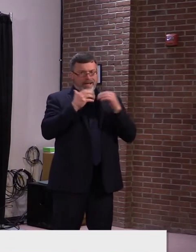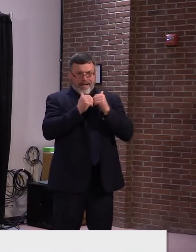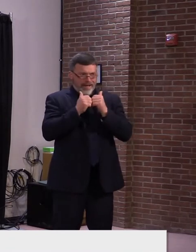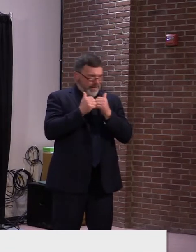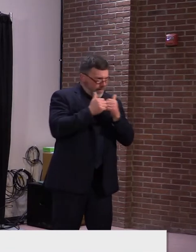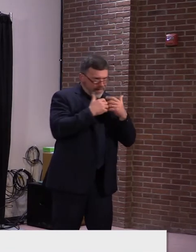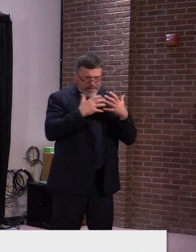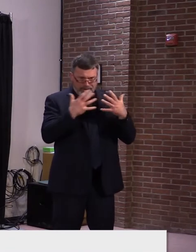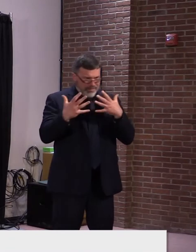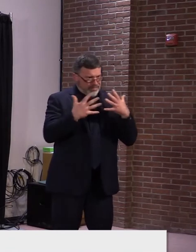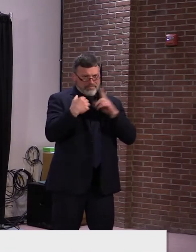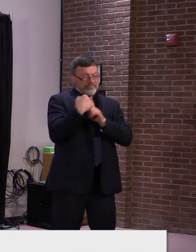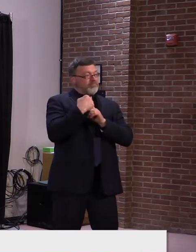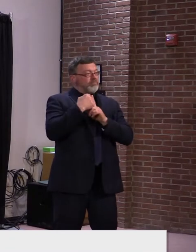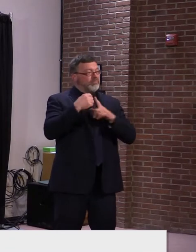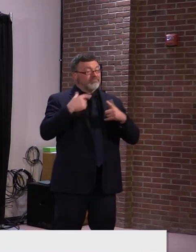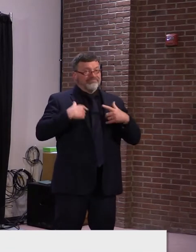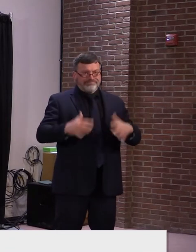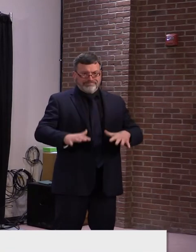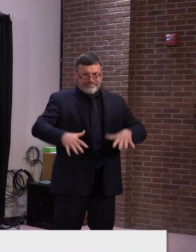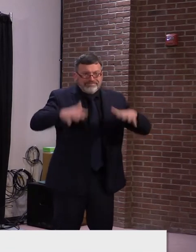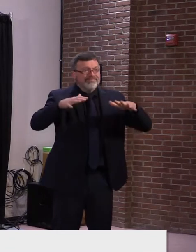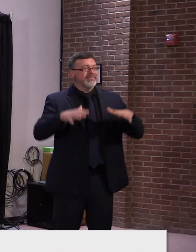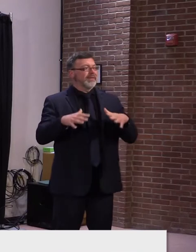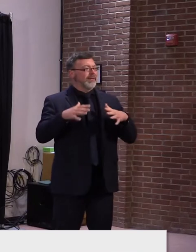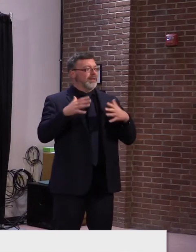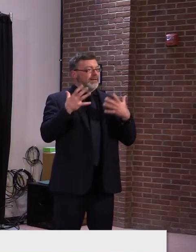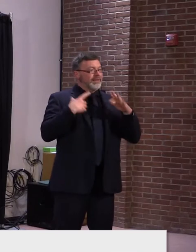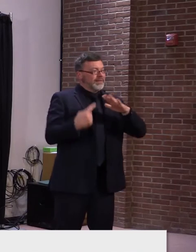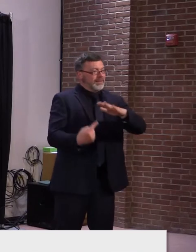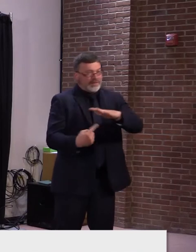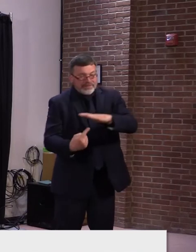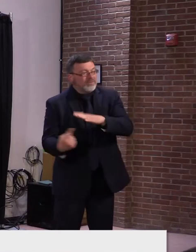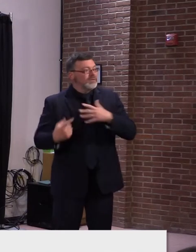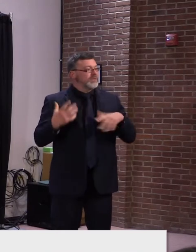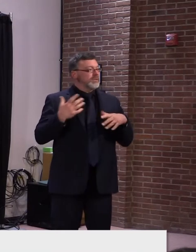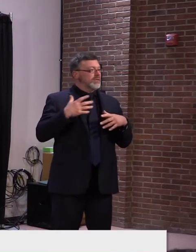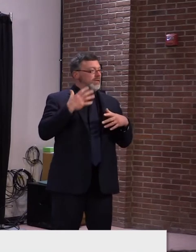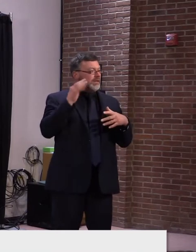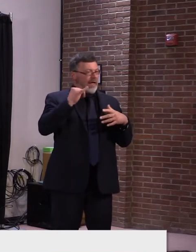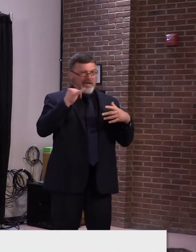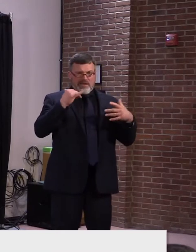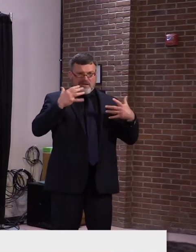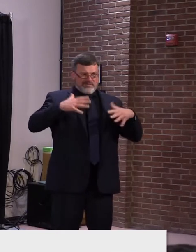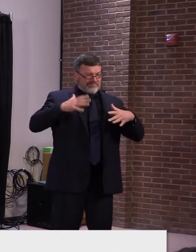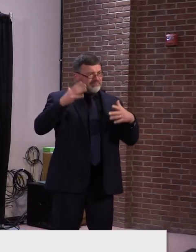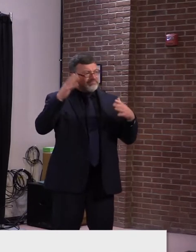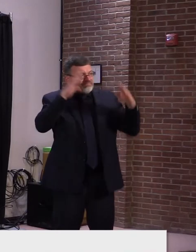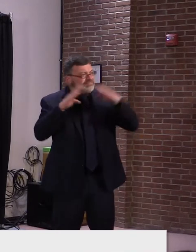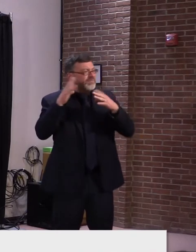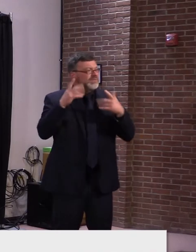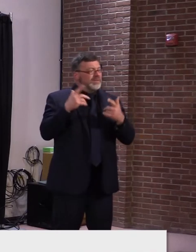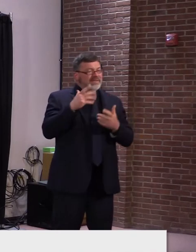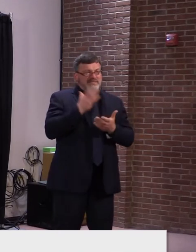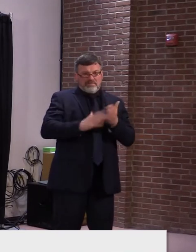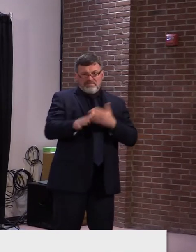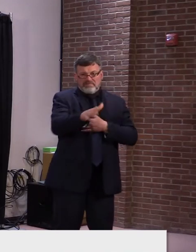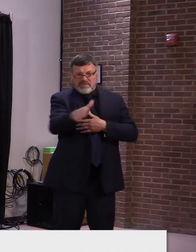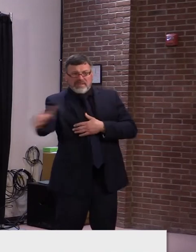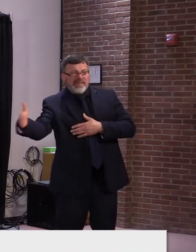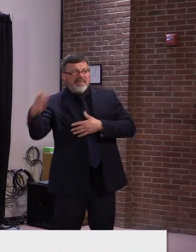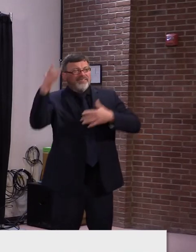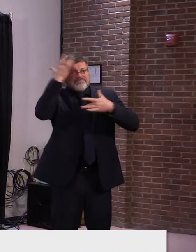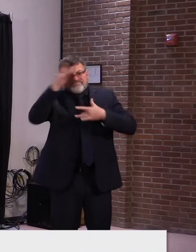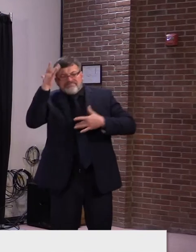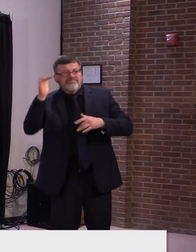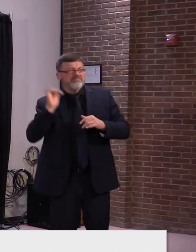anxiety, isolation, some illness, and for some, loss, and many, many other